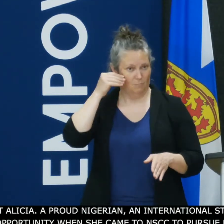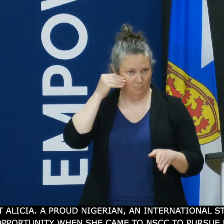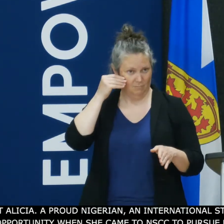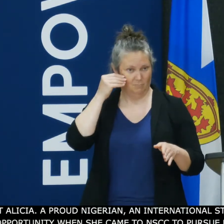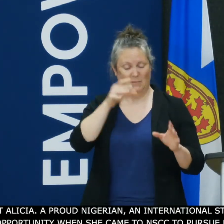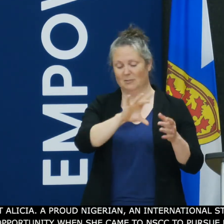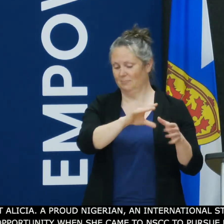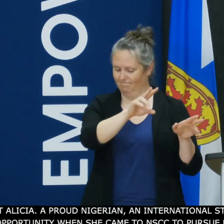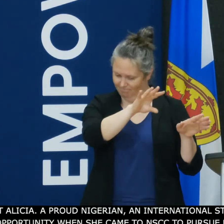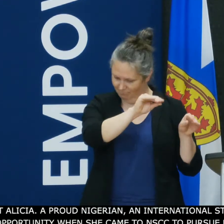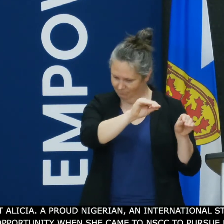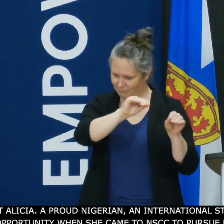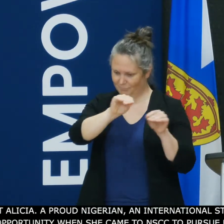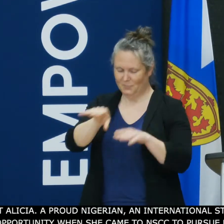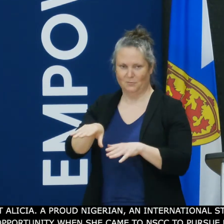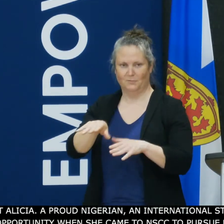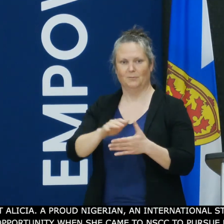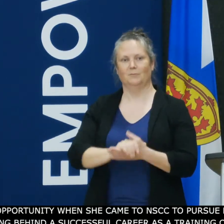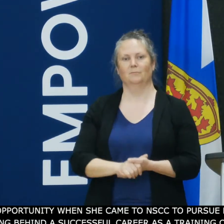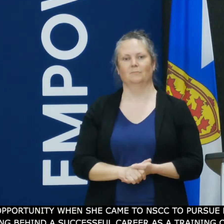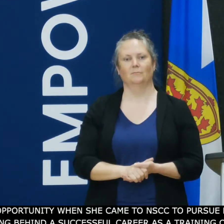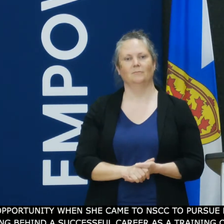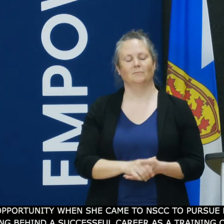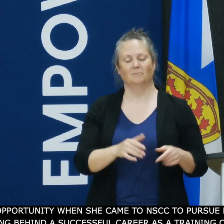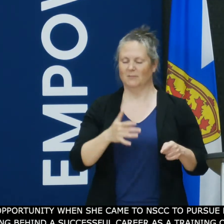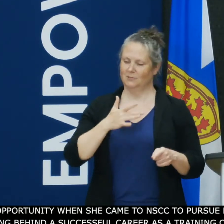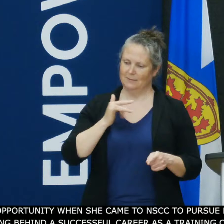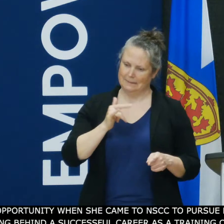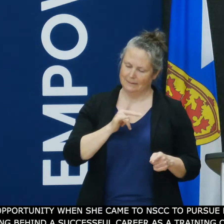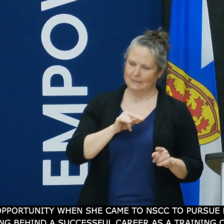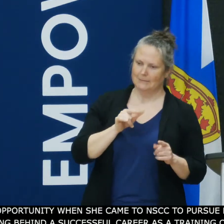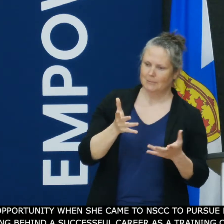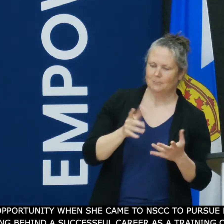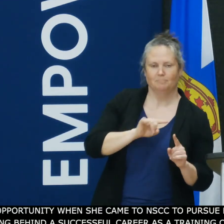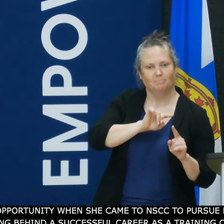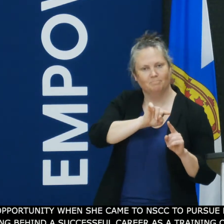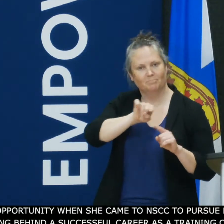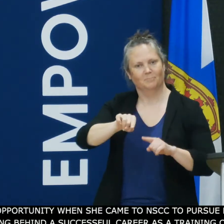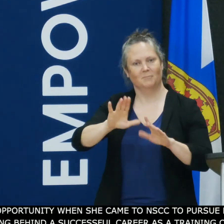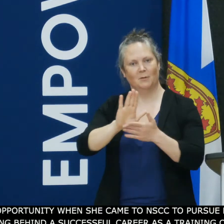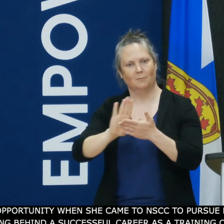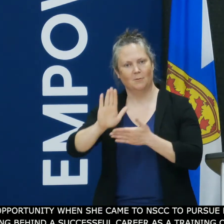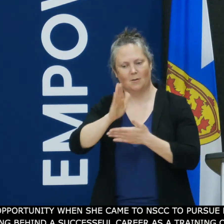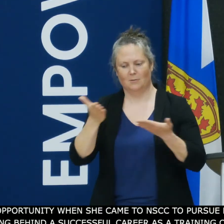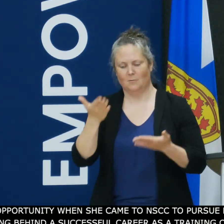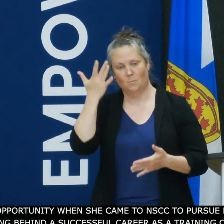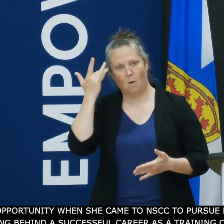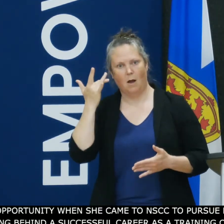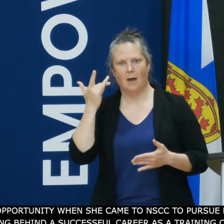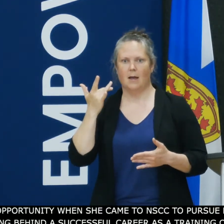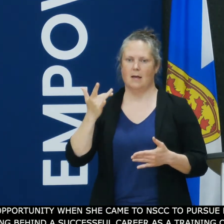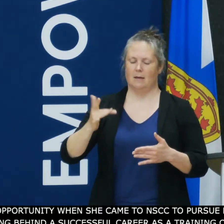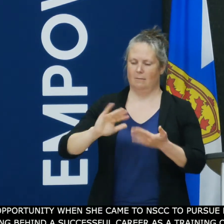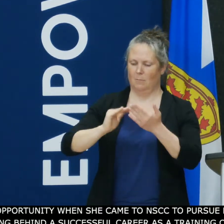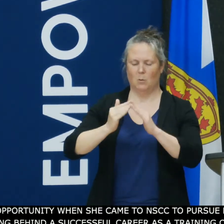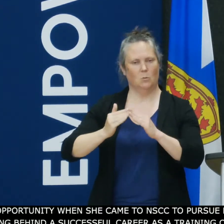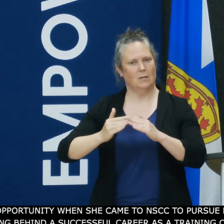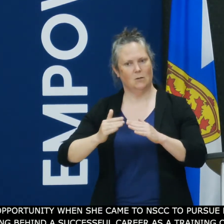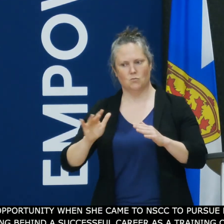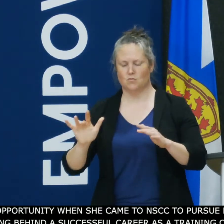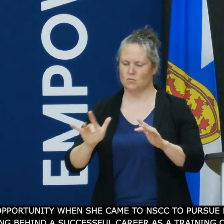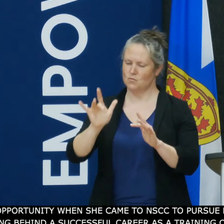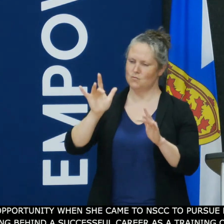Alicia was initially drawn to the college for its vibrant community and diversity, and stayed for